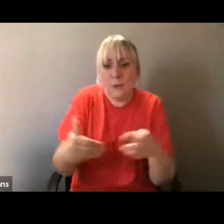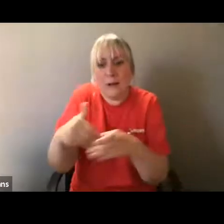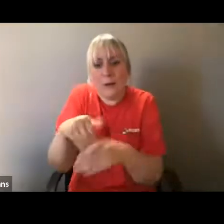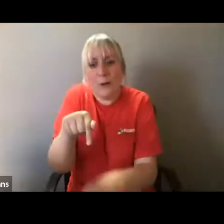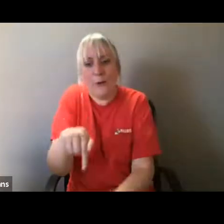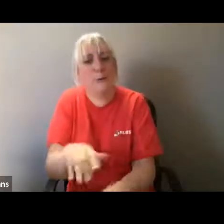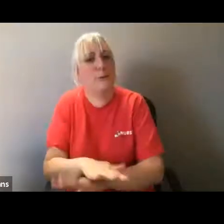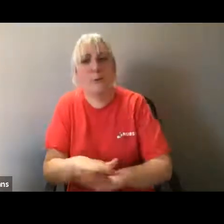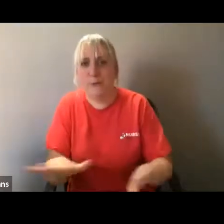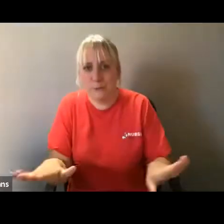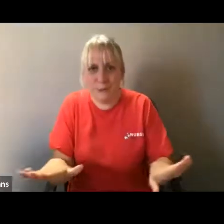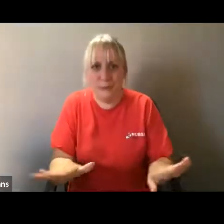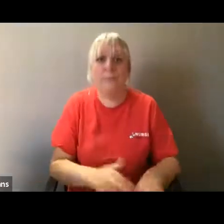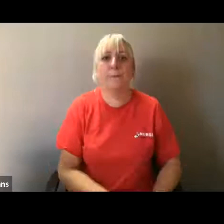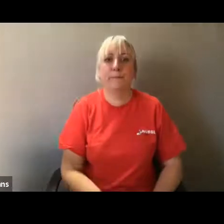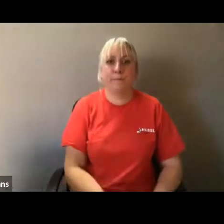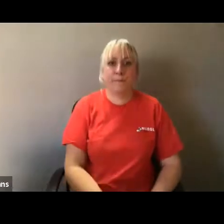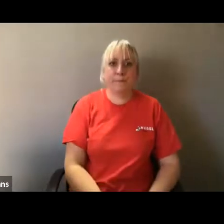very useful for doing that.